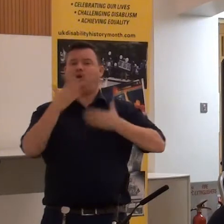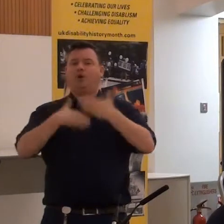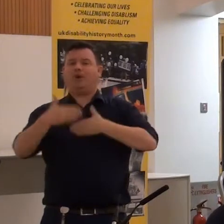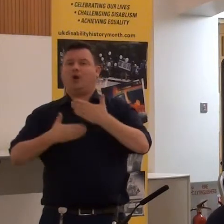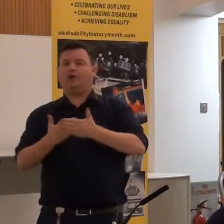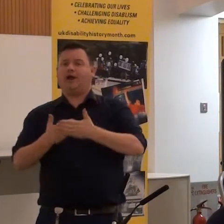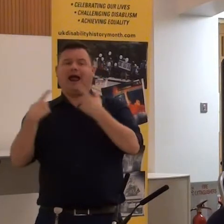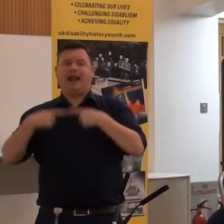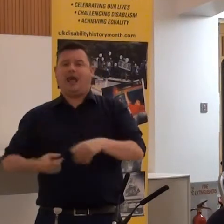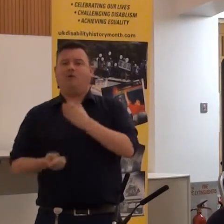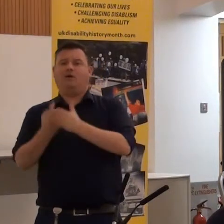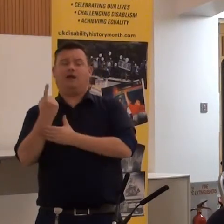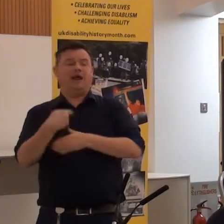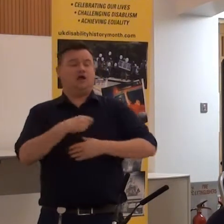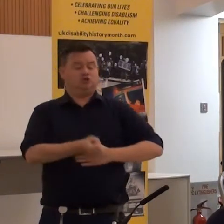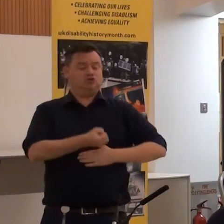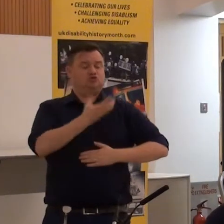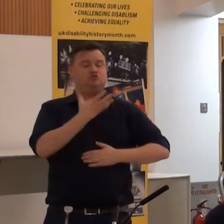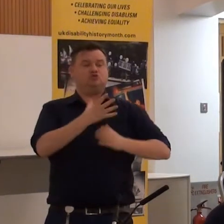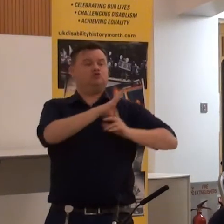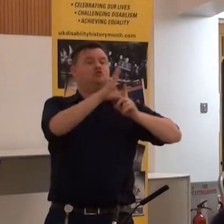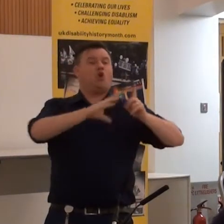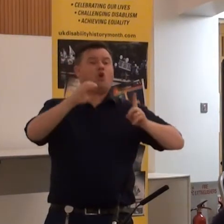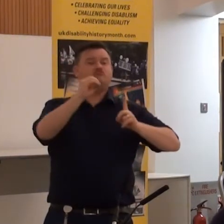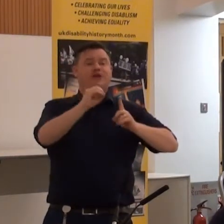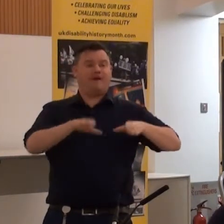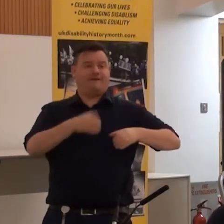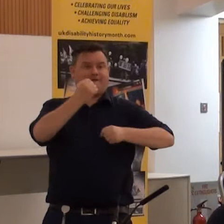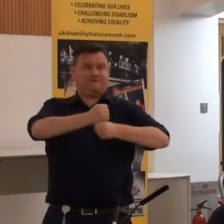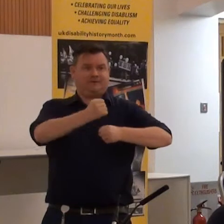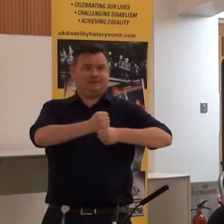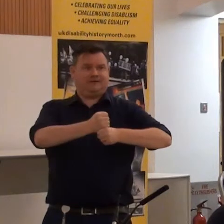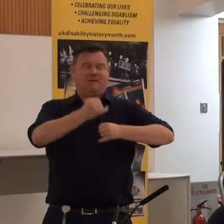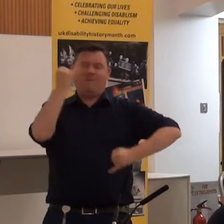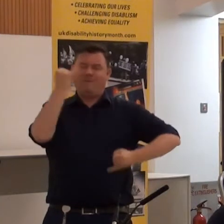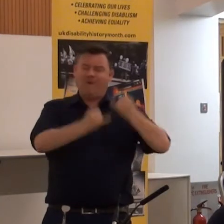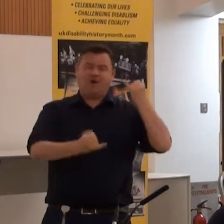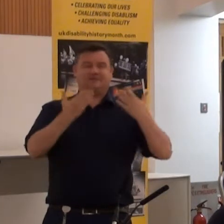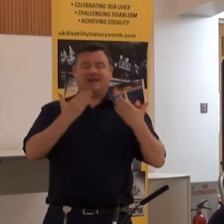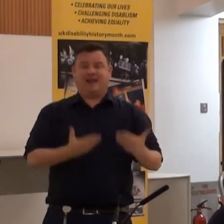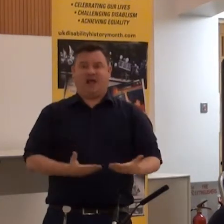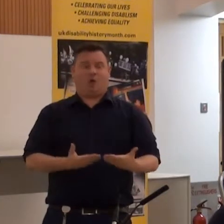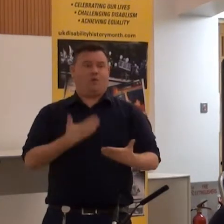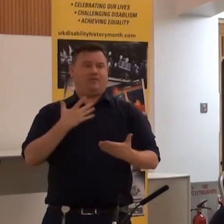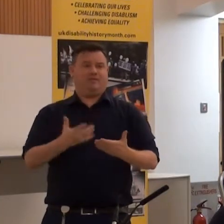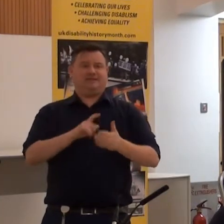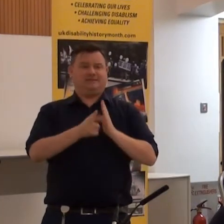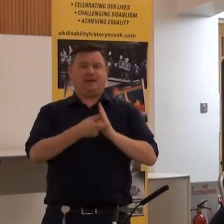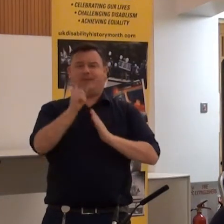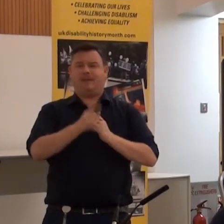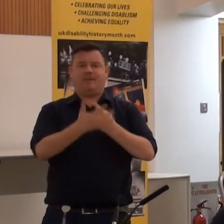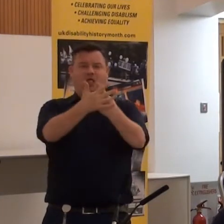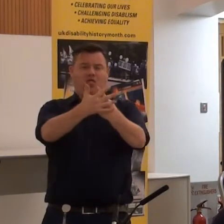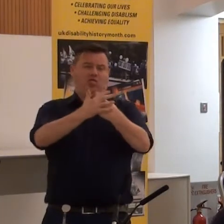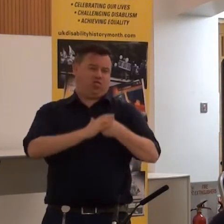mean, we've got a more vicious Tory government now than we've had since the years of Thatcher, and we are being smashed, we are being hammered